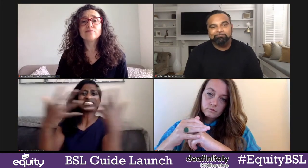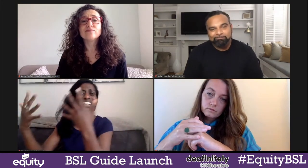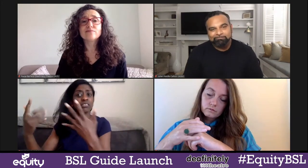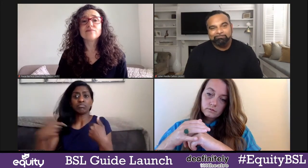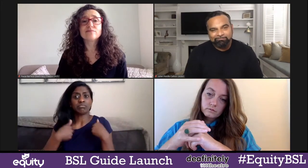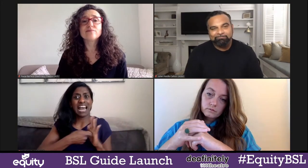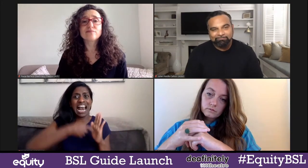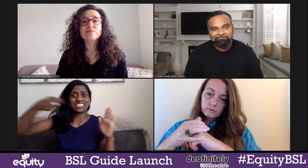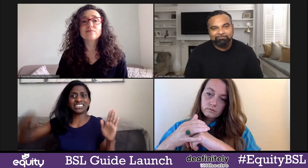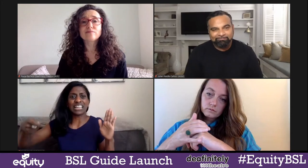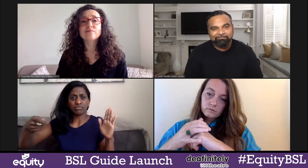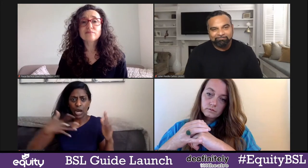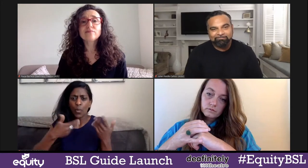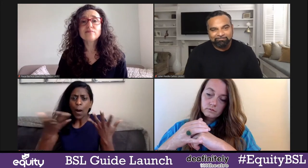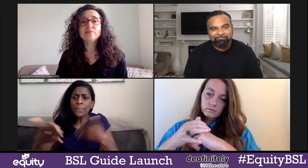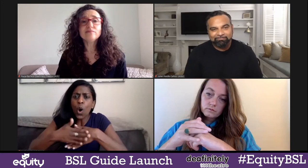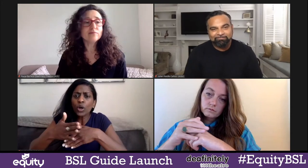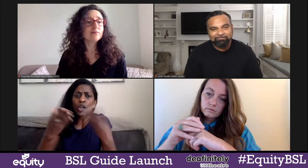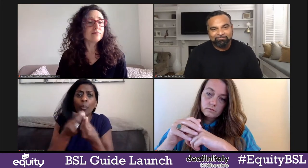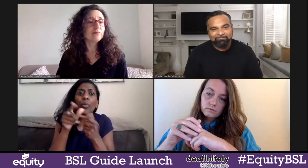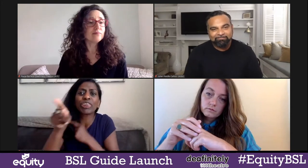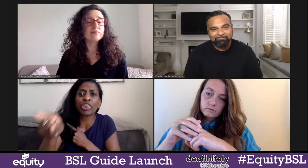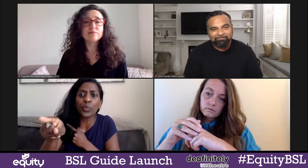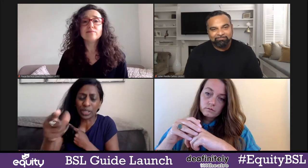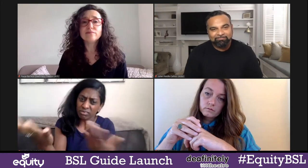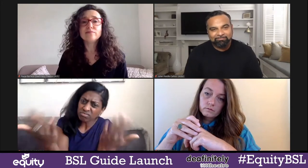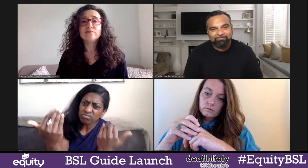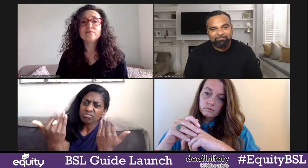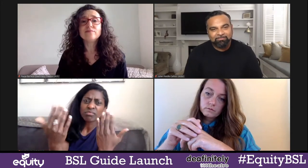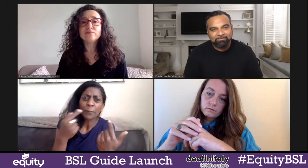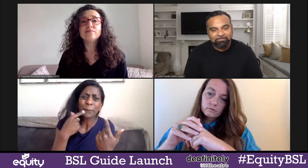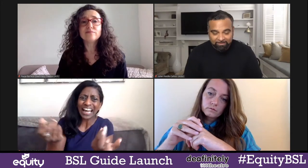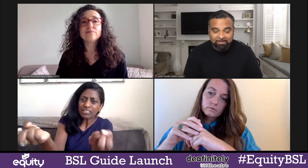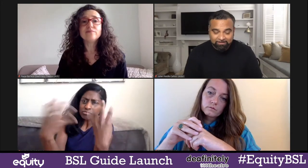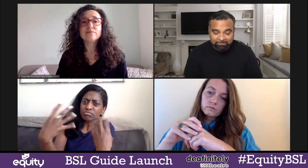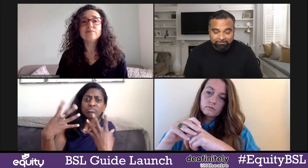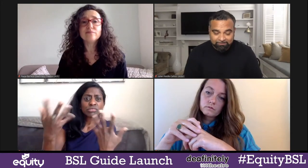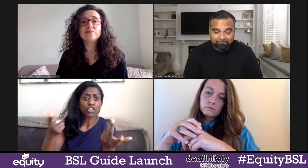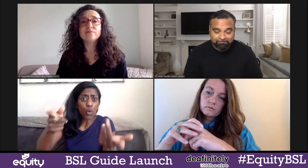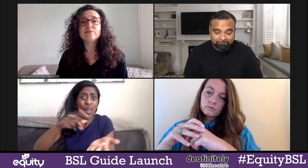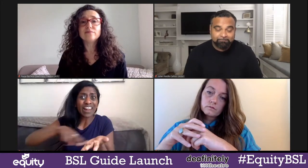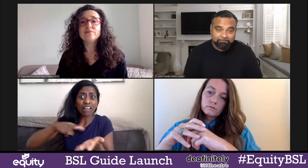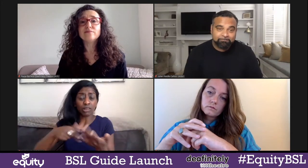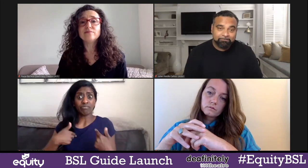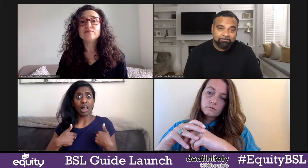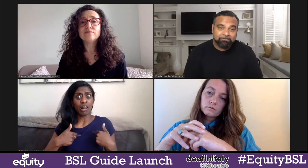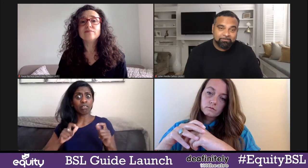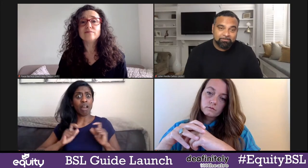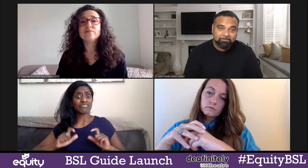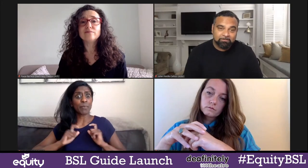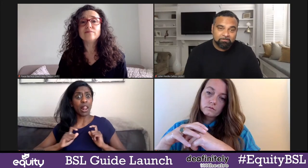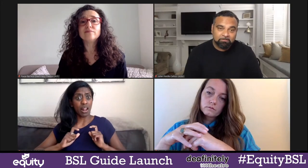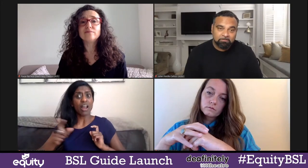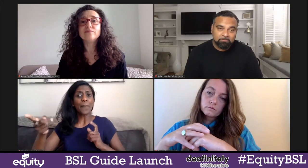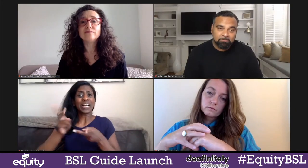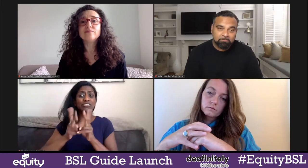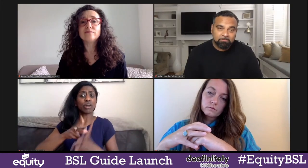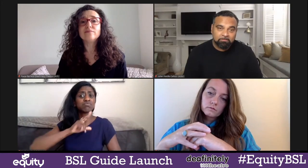audition? So normally you get allocated about 10 minutes, but my audition was extended so that they had more time with me to talk to them as